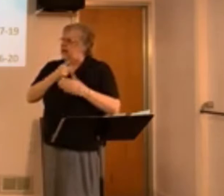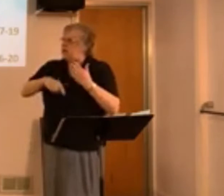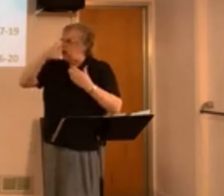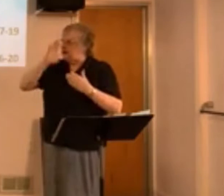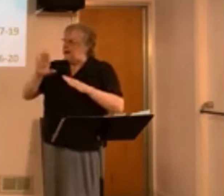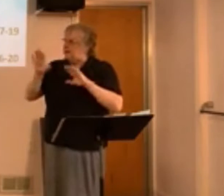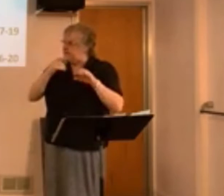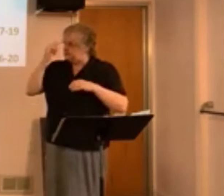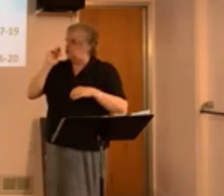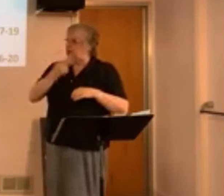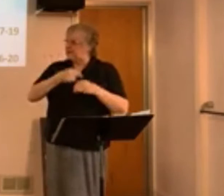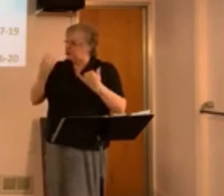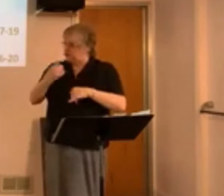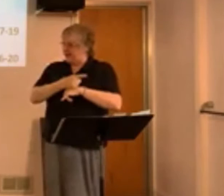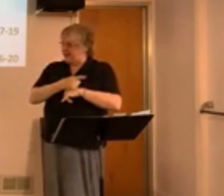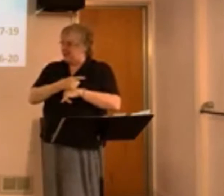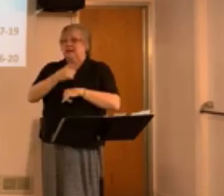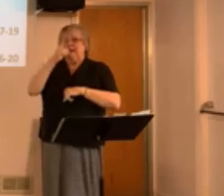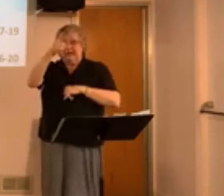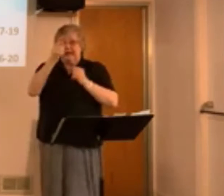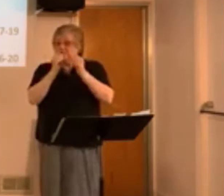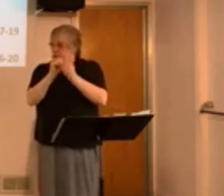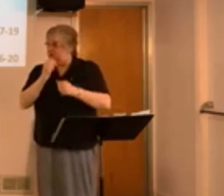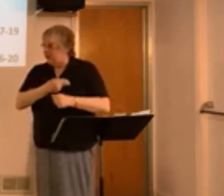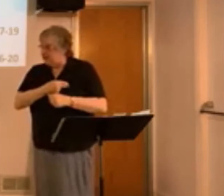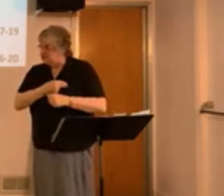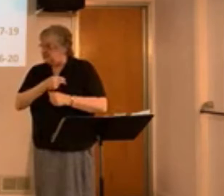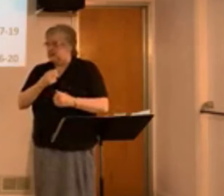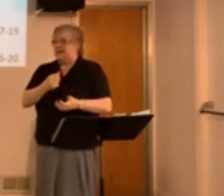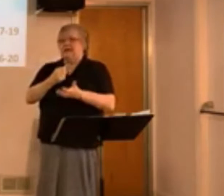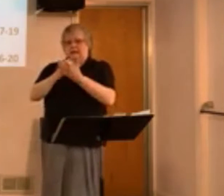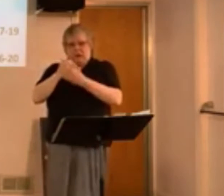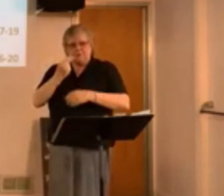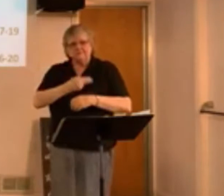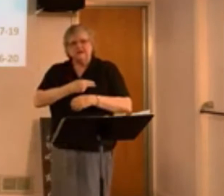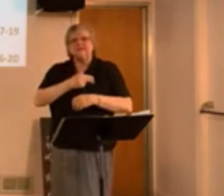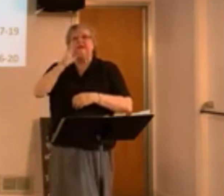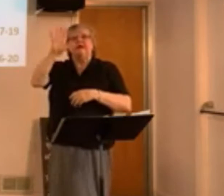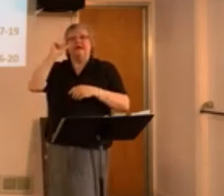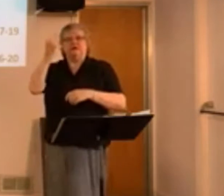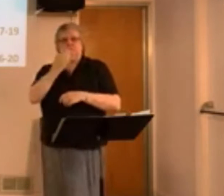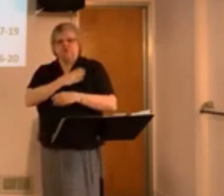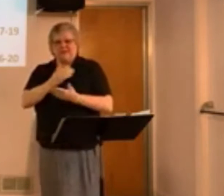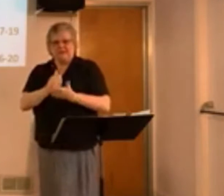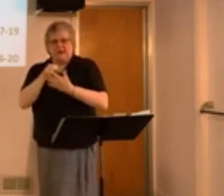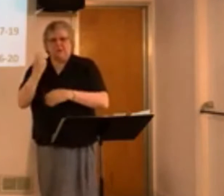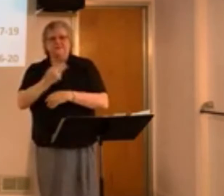mean, the fact he's with us, he helps us, and his grace helps us